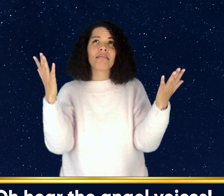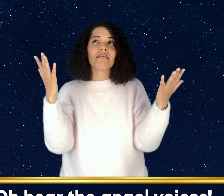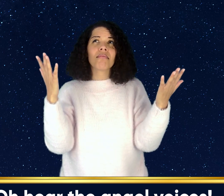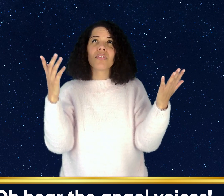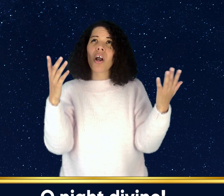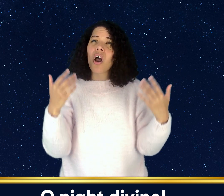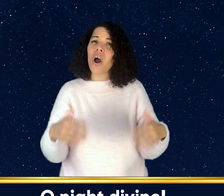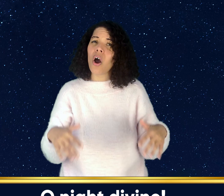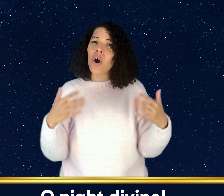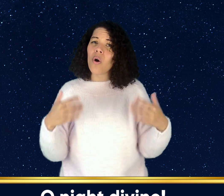voices, oh,